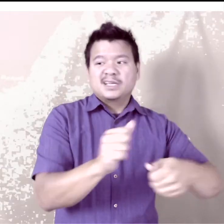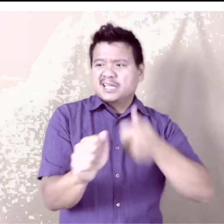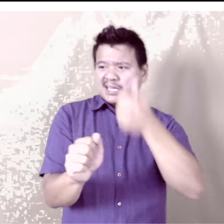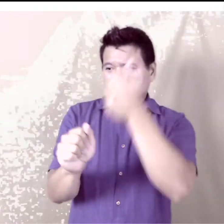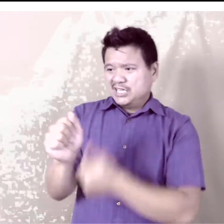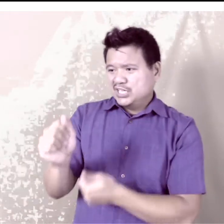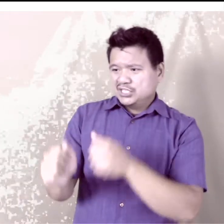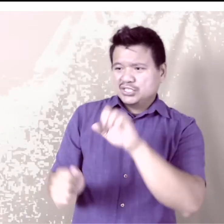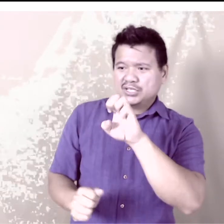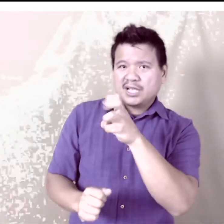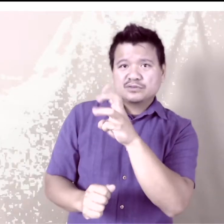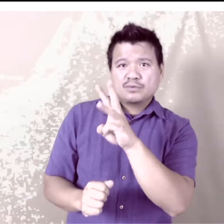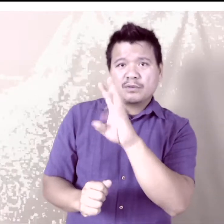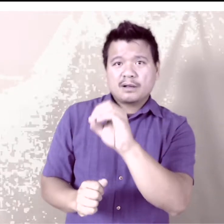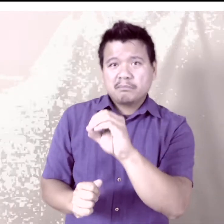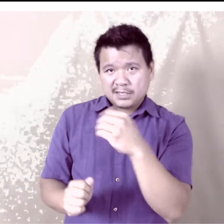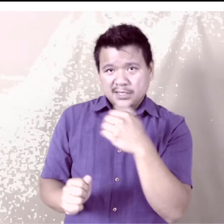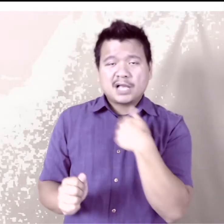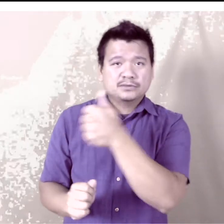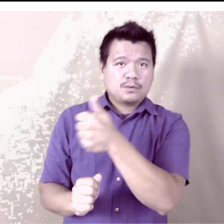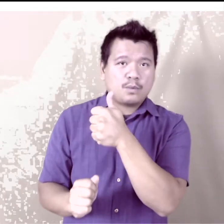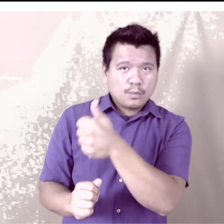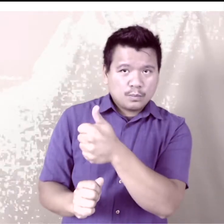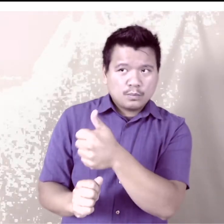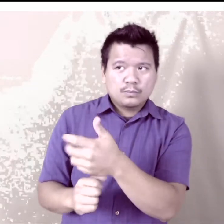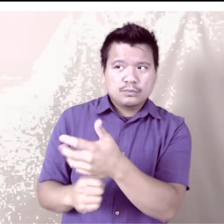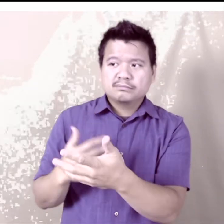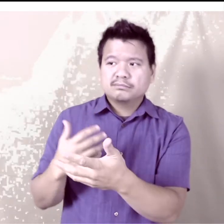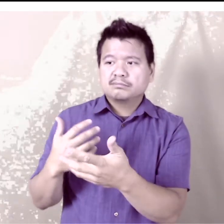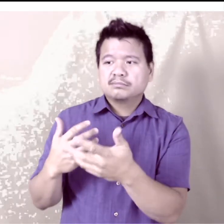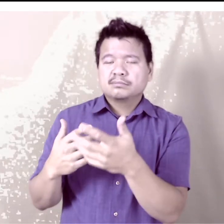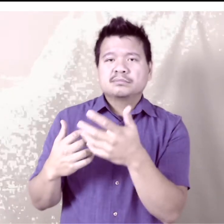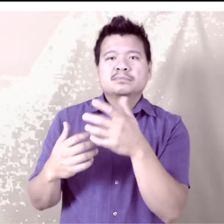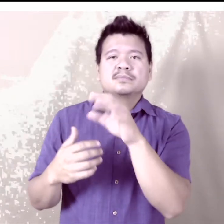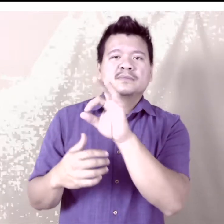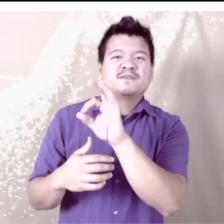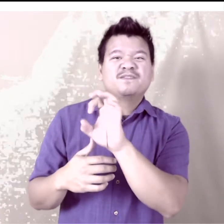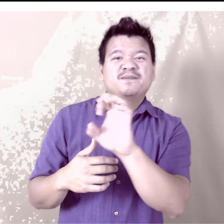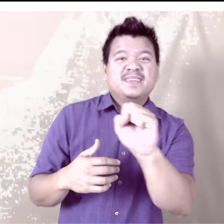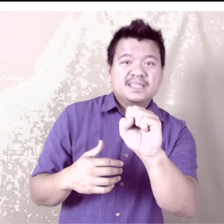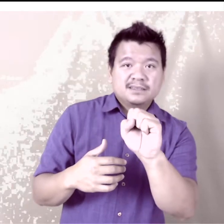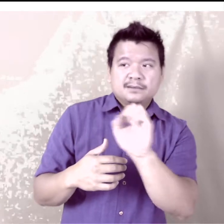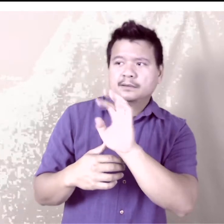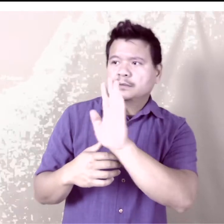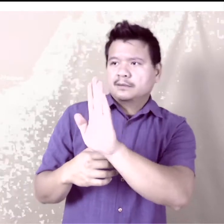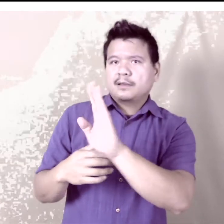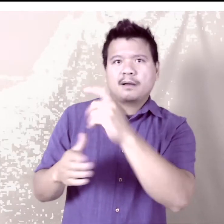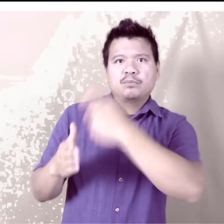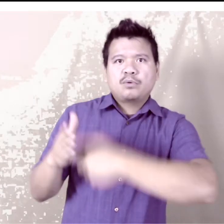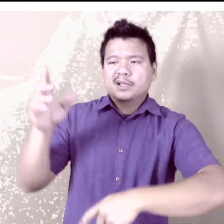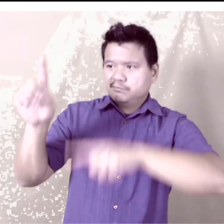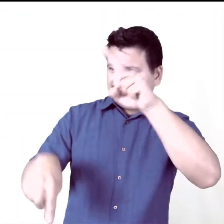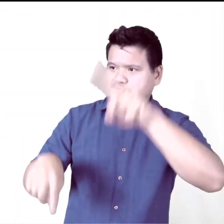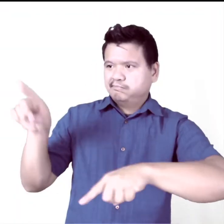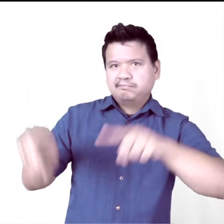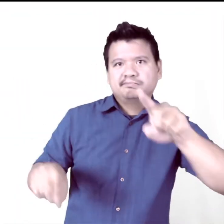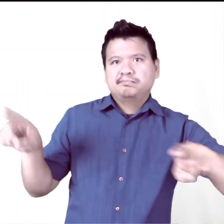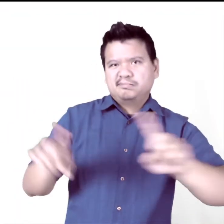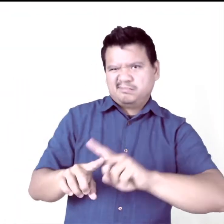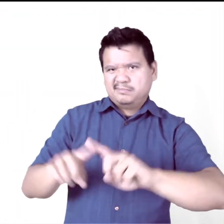is because each escrow company has their own set of fees, and they all charge